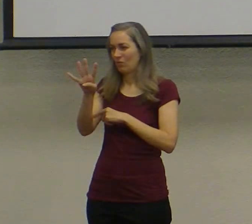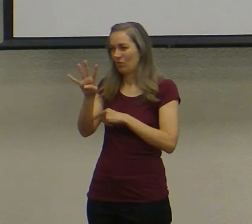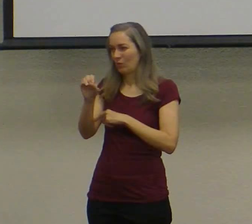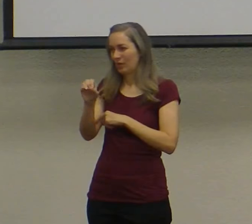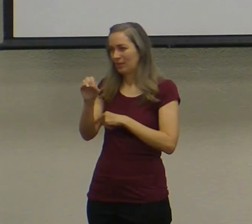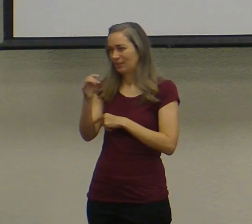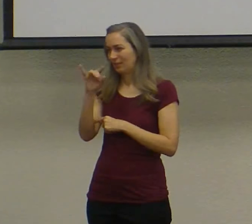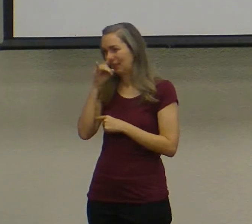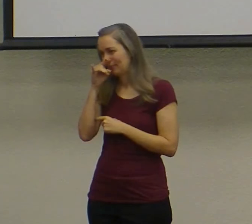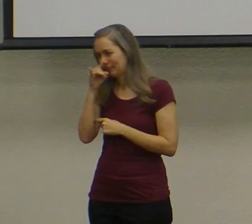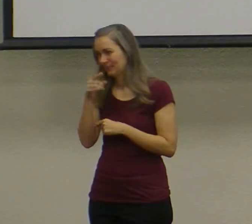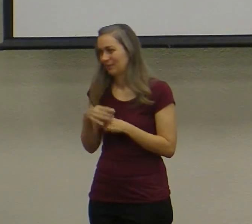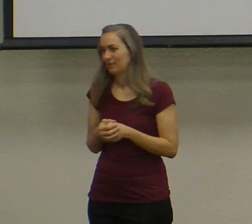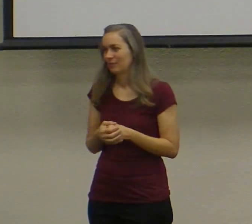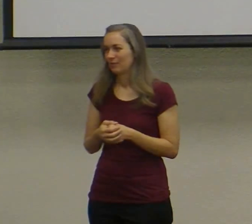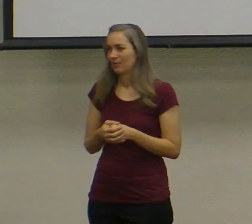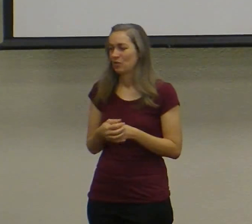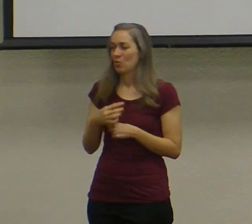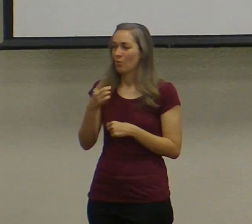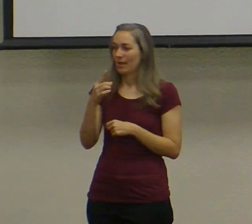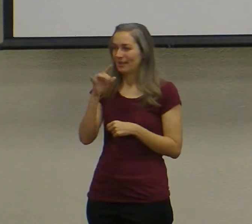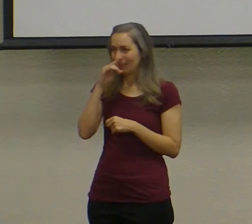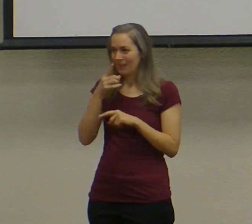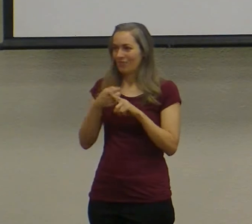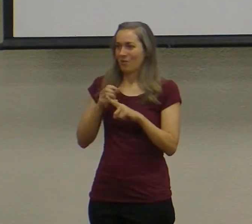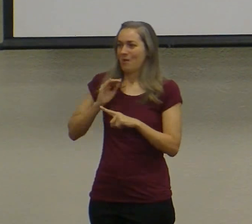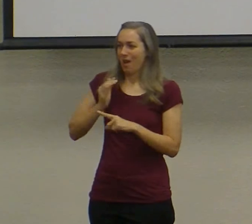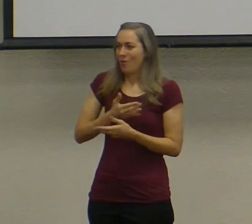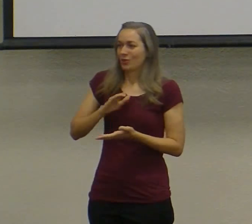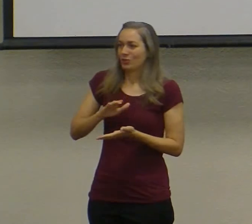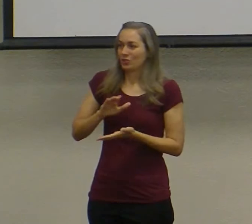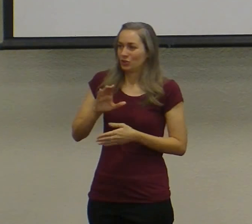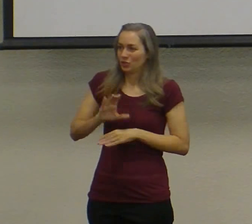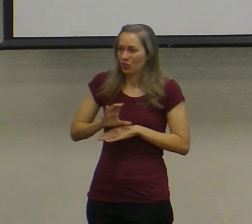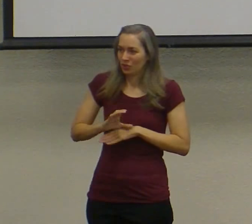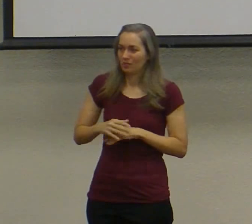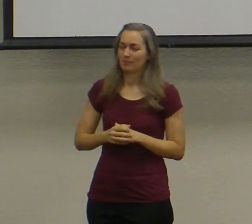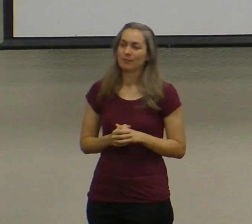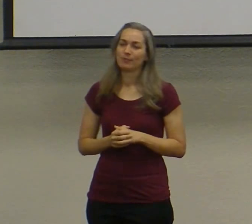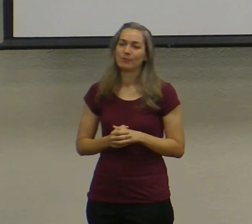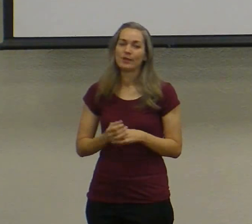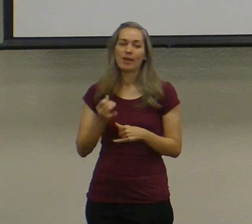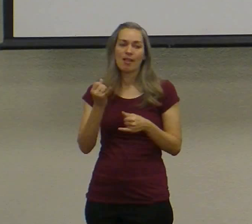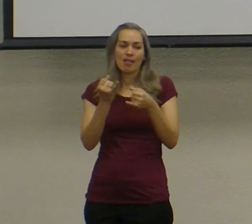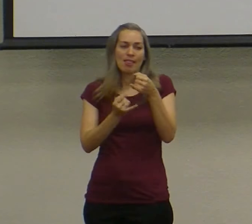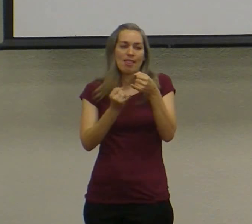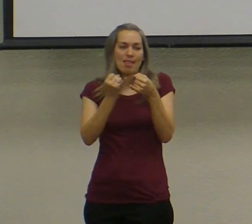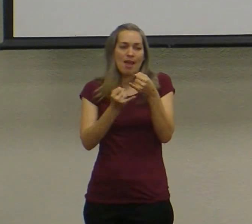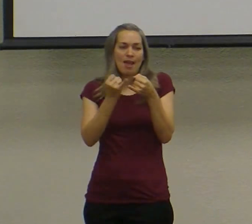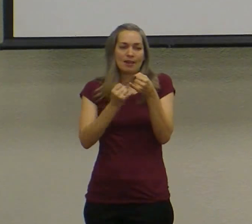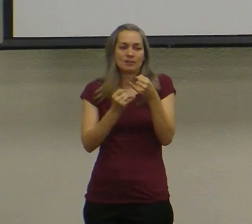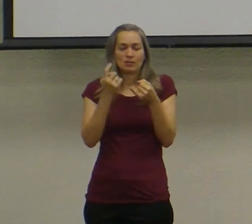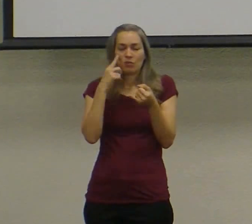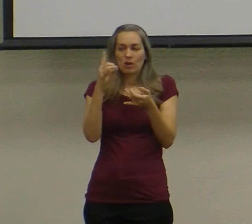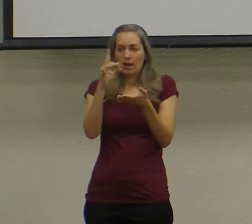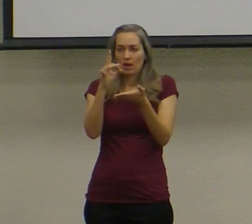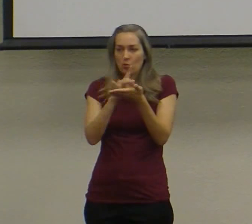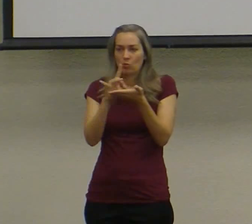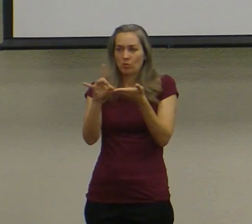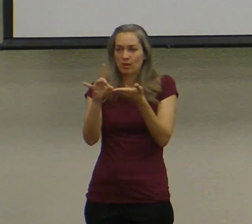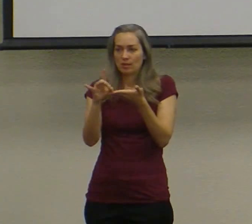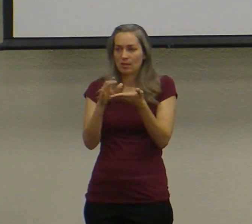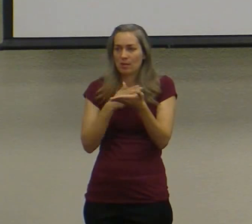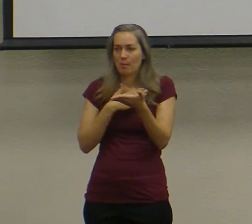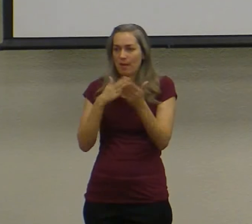And so one of the youth were actually in our congregation. Other than that, lastly, real quick, for 8 weeks, my focus